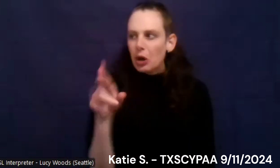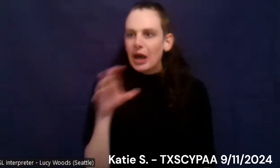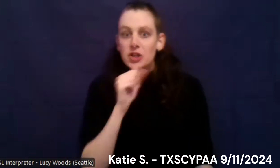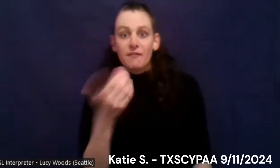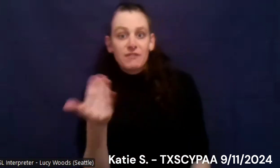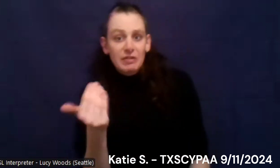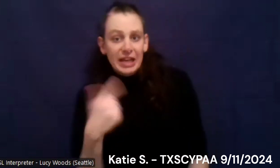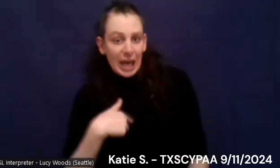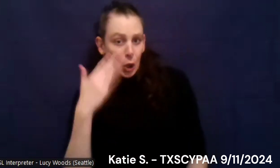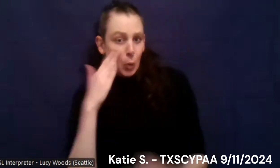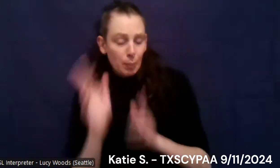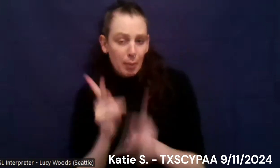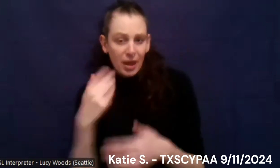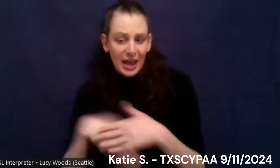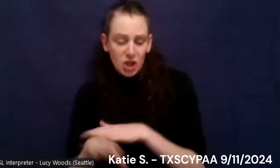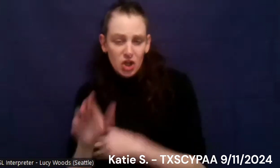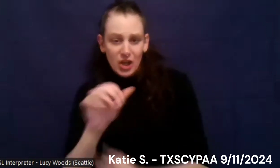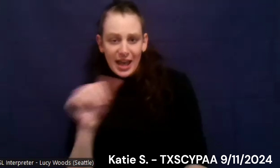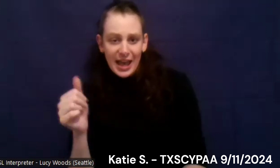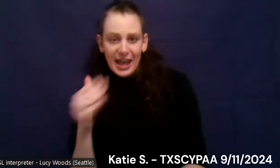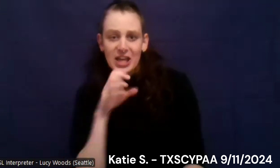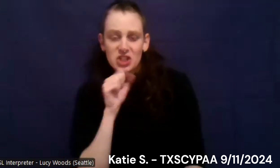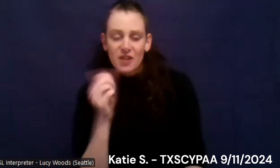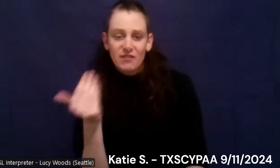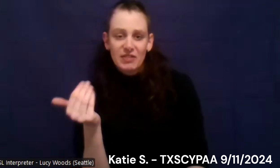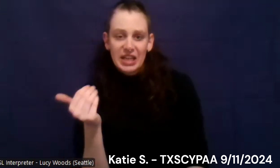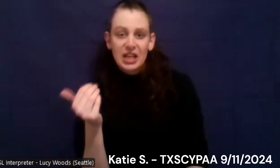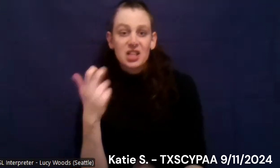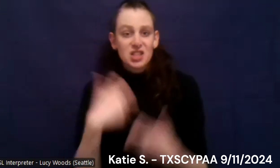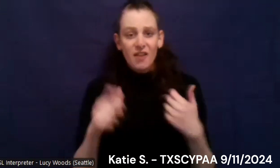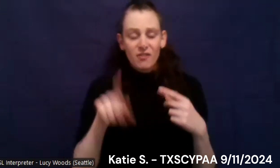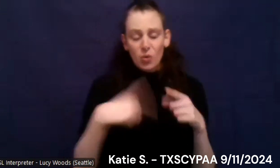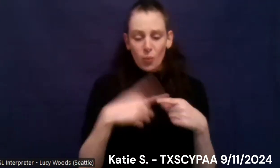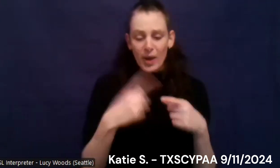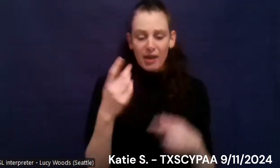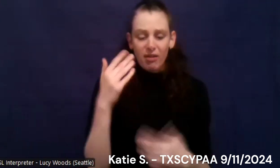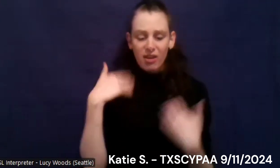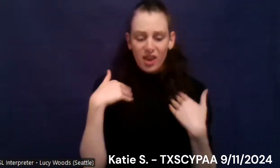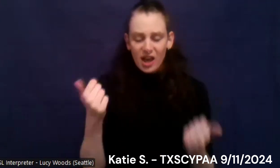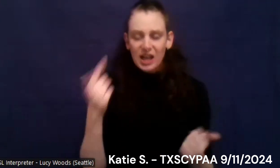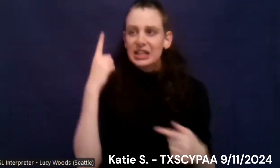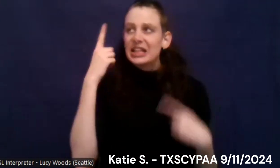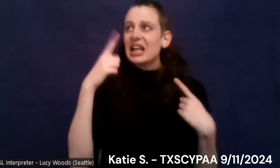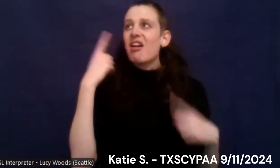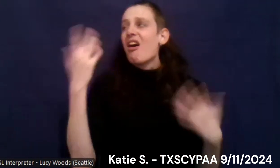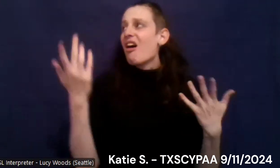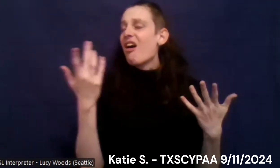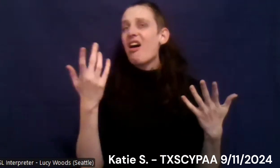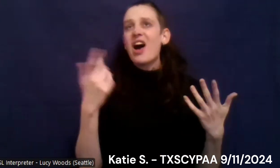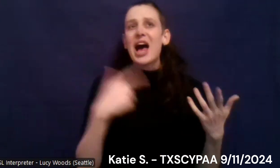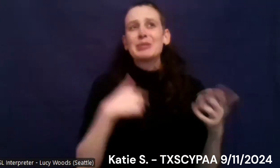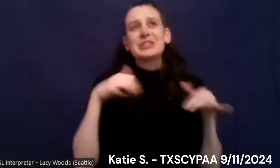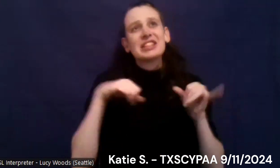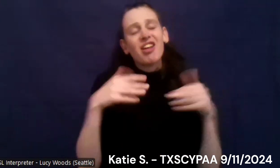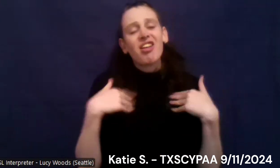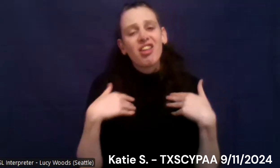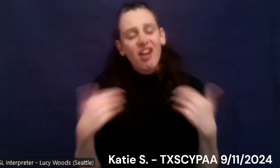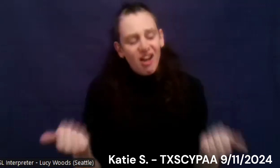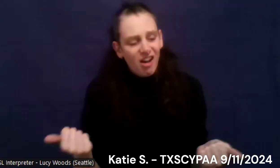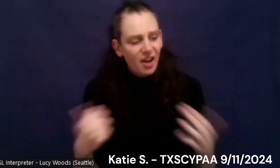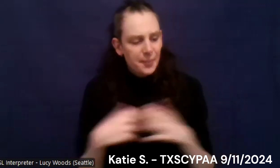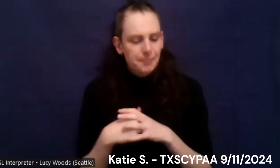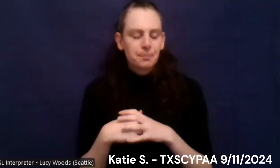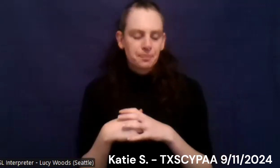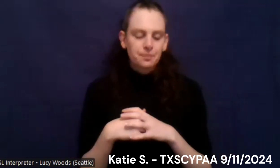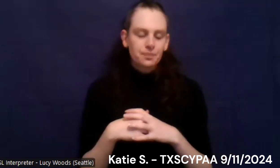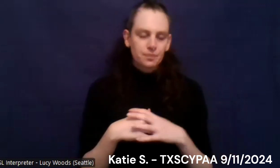at 15. It's hard when you're younger because you're rationalizing in your head all of these things. um, the service industry was